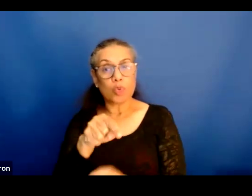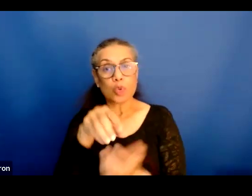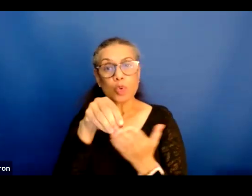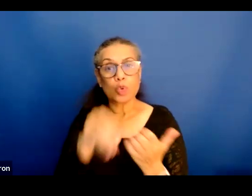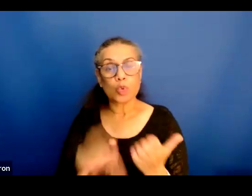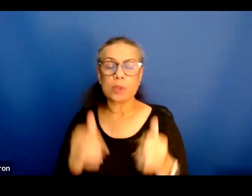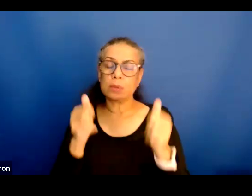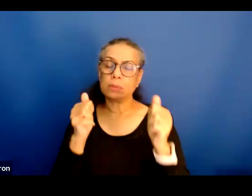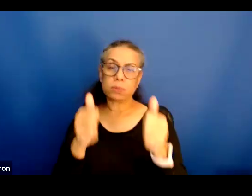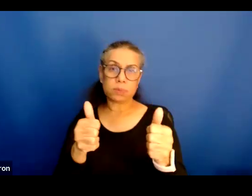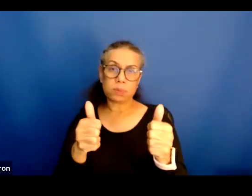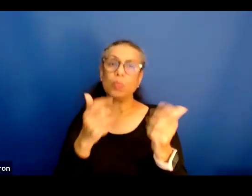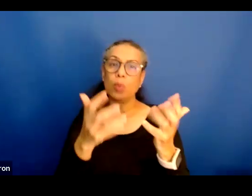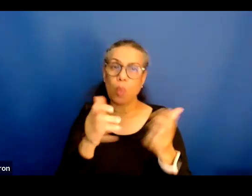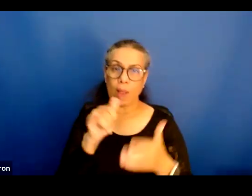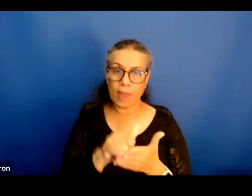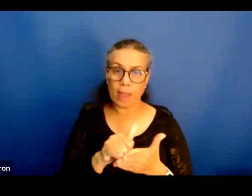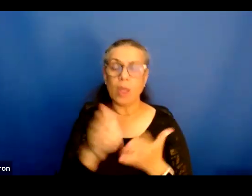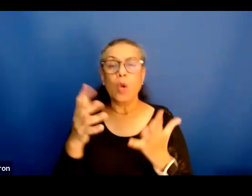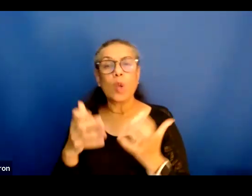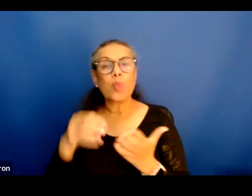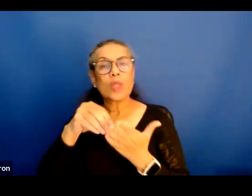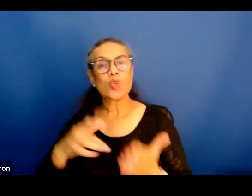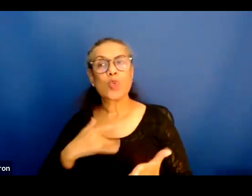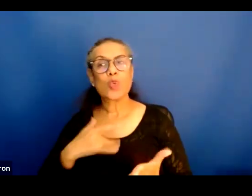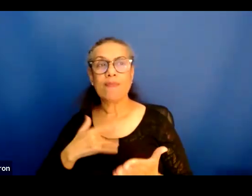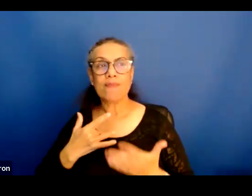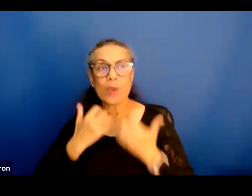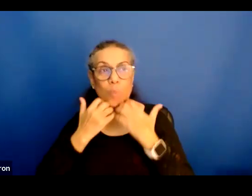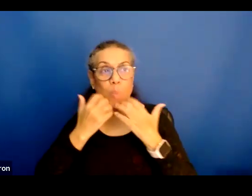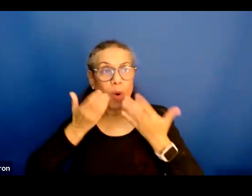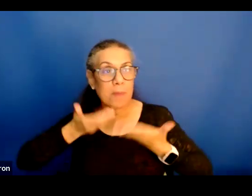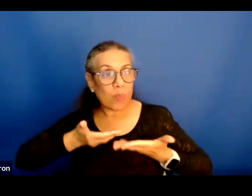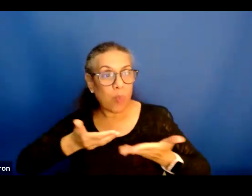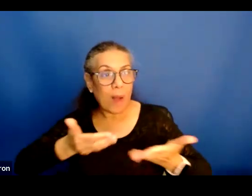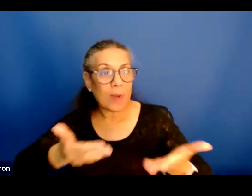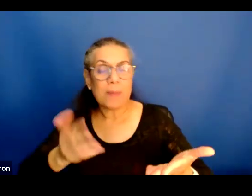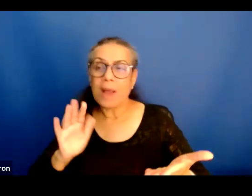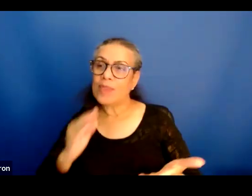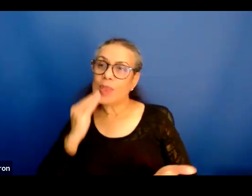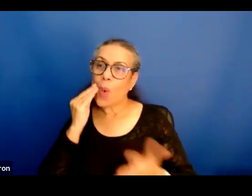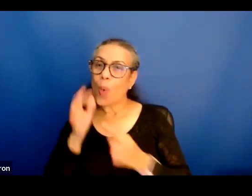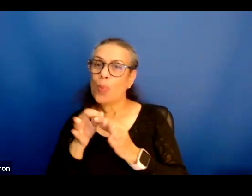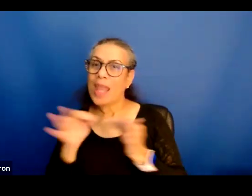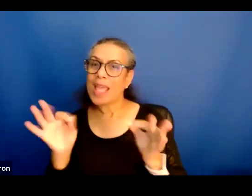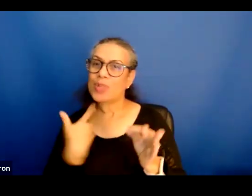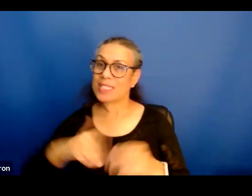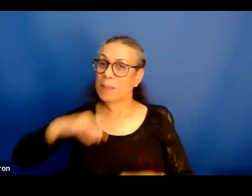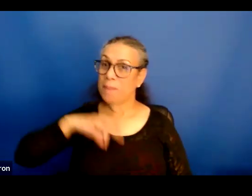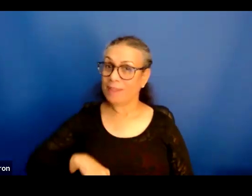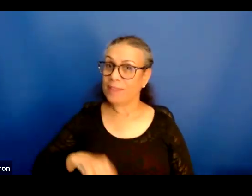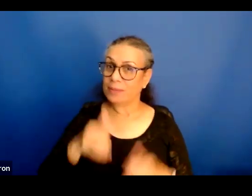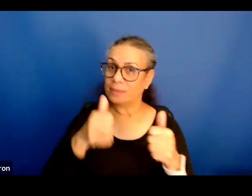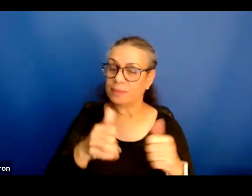that's always, we want students to really feel welcomed in classrooms and really bring their language as an asset. We